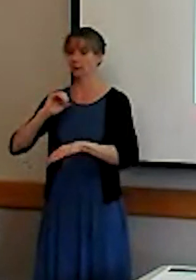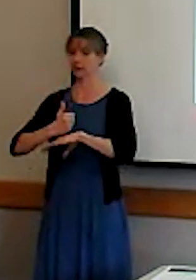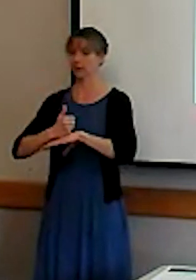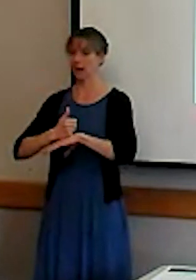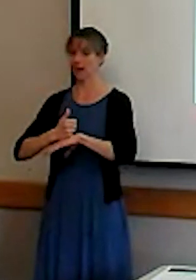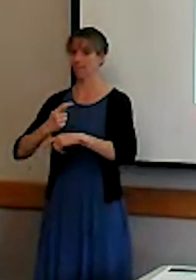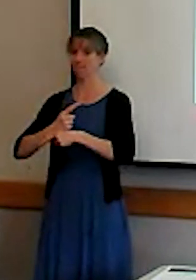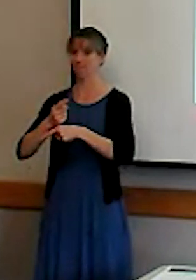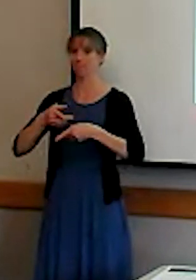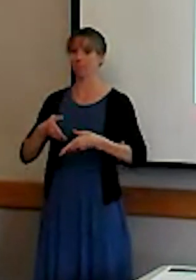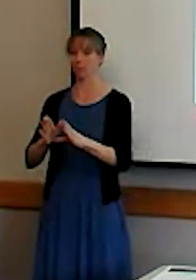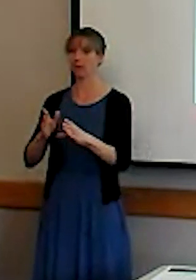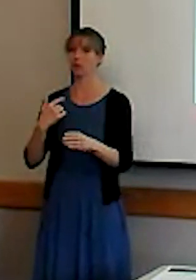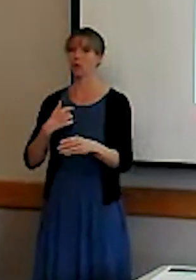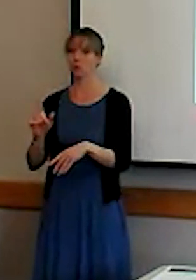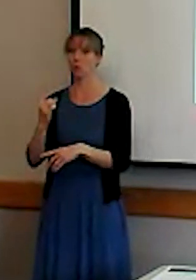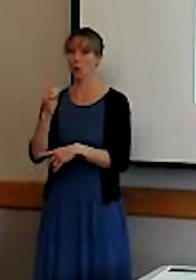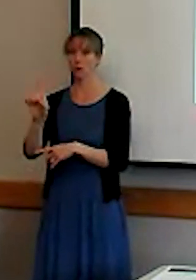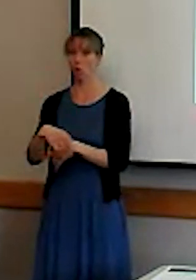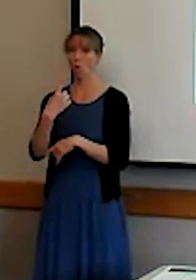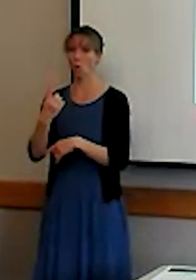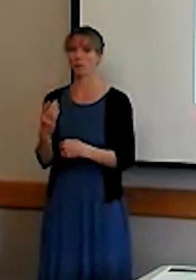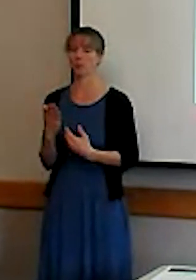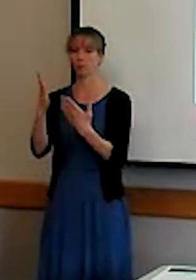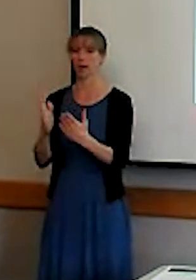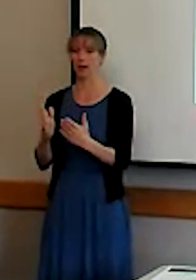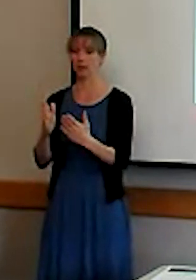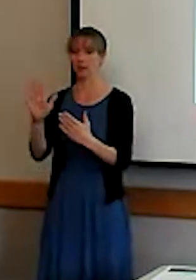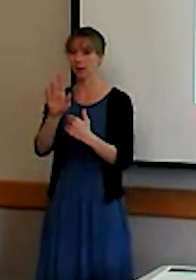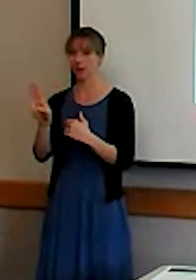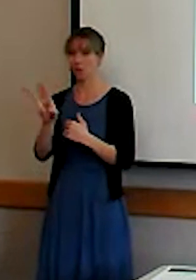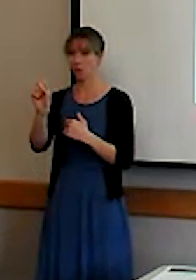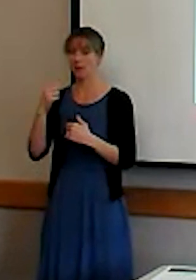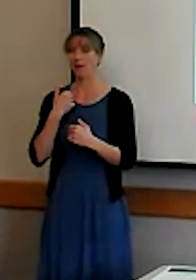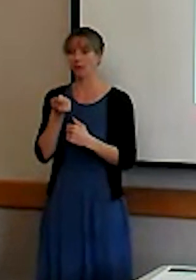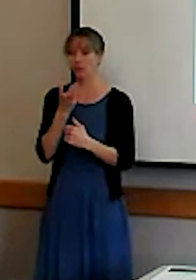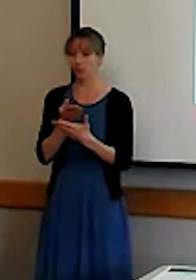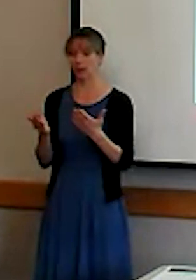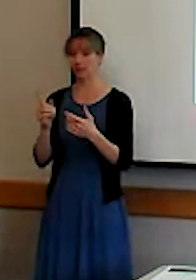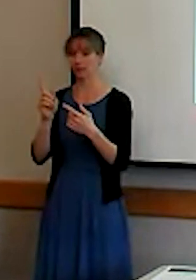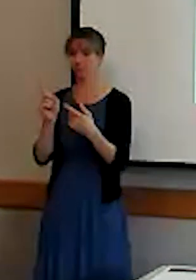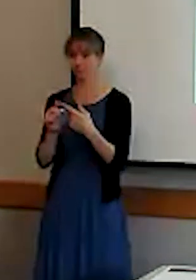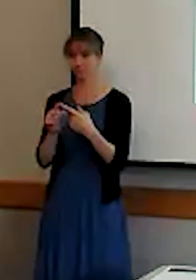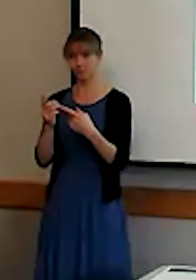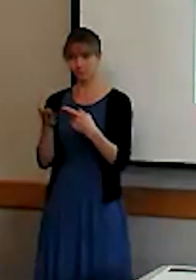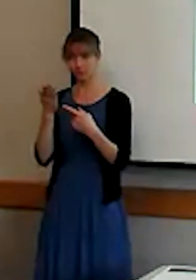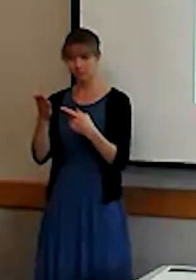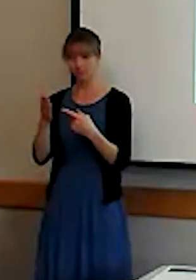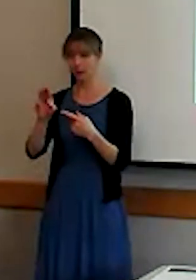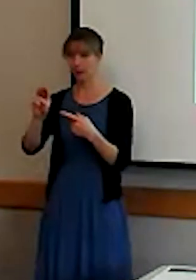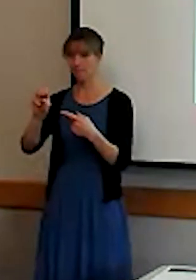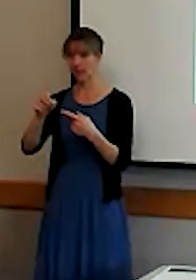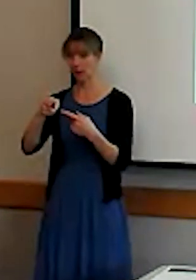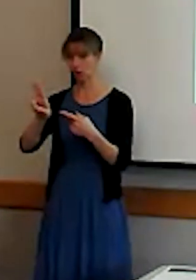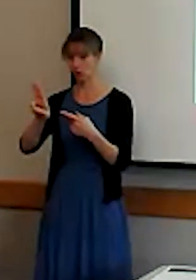the way we are. So we're one of the only providers in the country who do a couple things. One of which is providing a menu